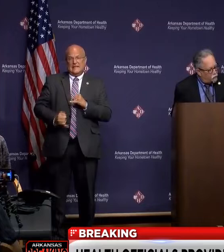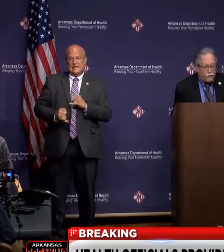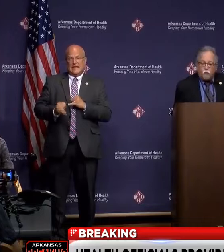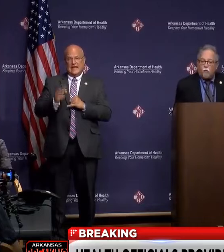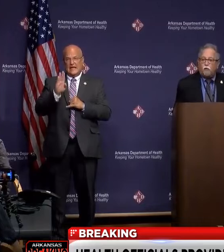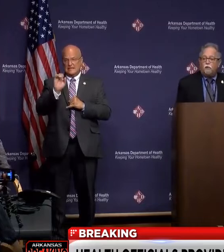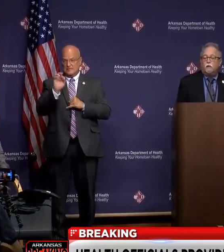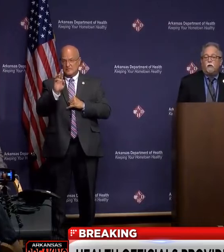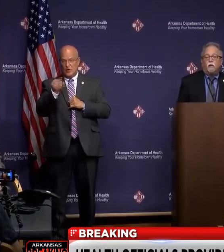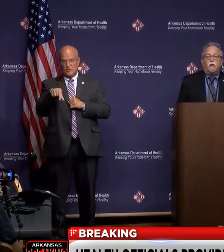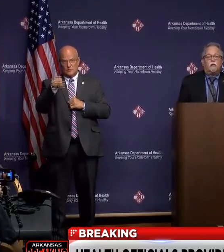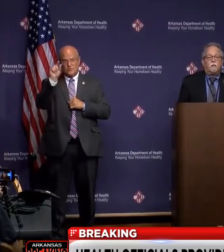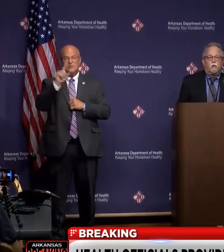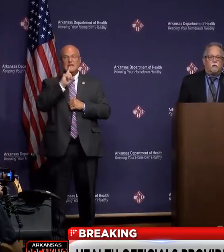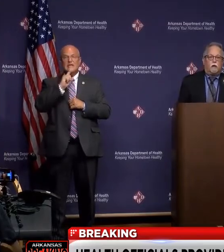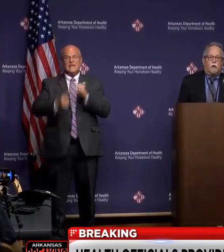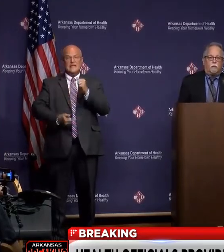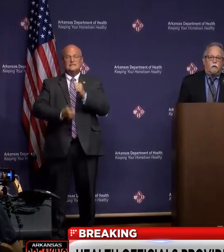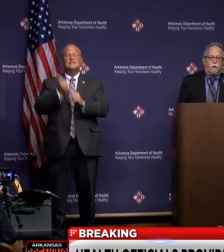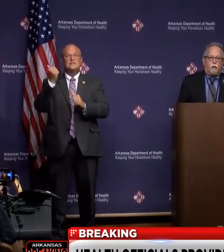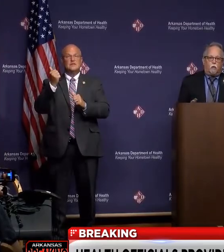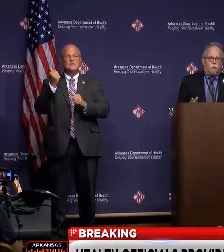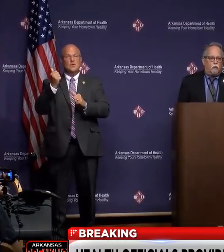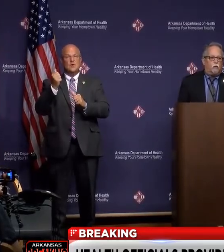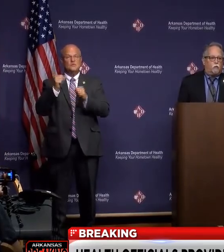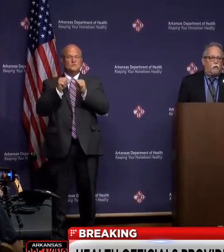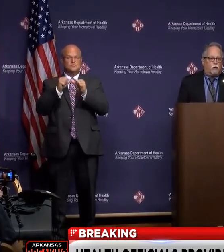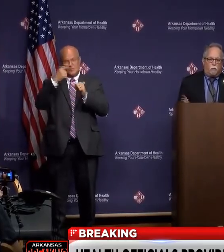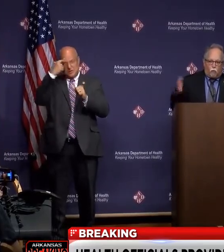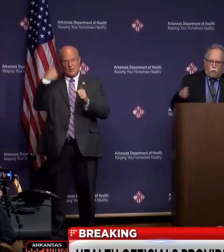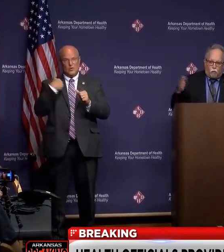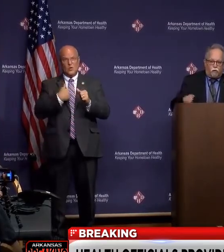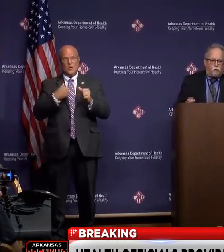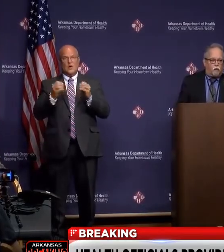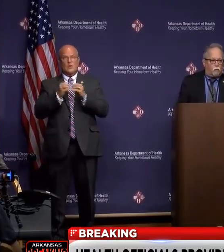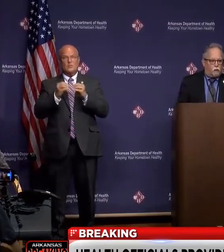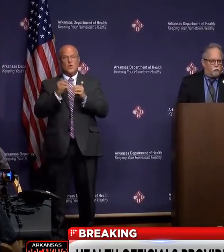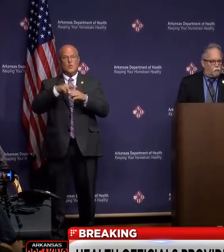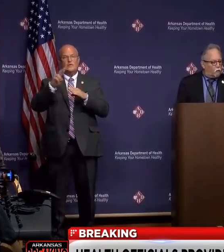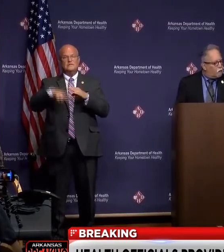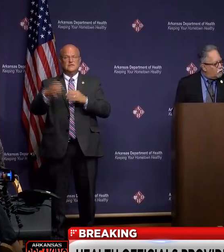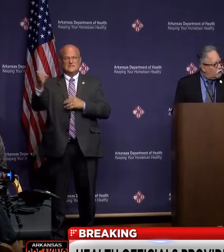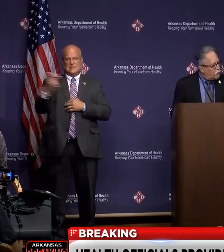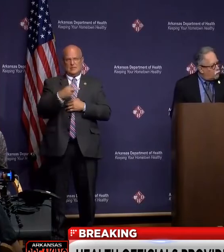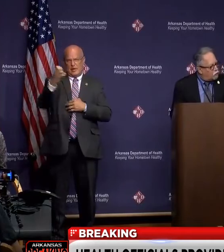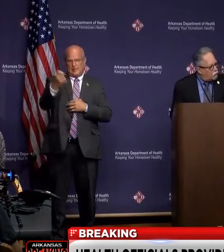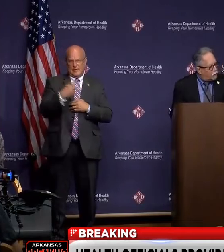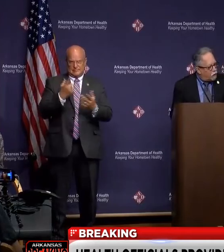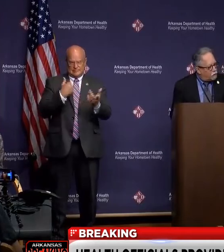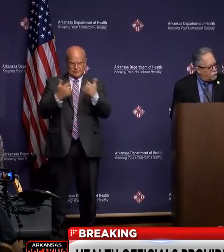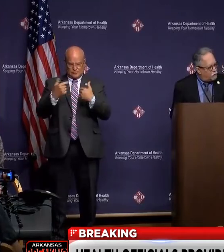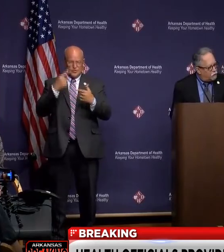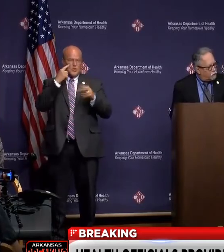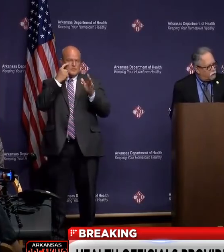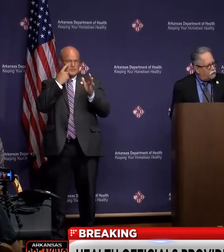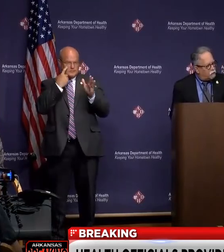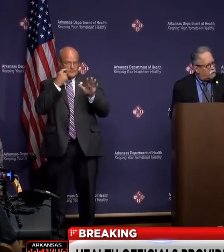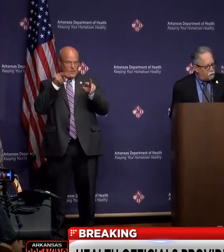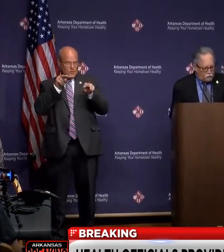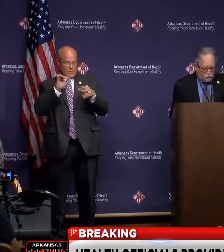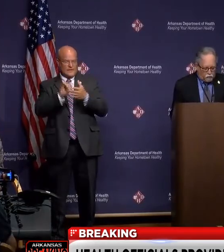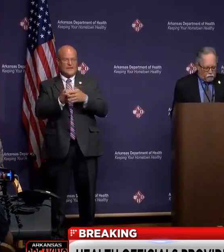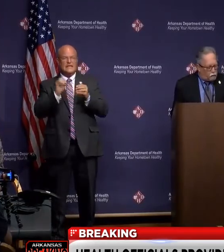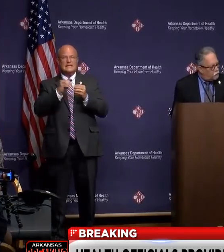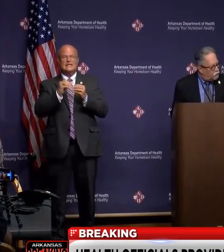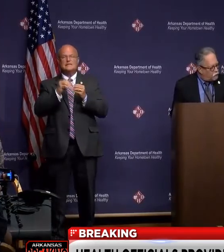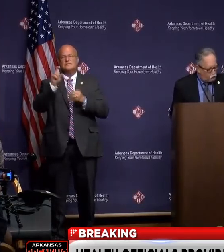bar on that, of course, is the most tenuous, because we're getting more results coming in. So we'll keep an eye on that, but it does seem